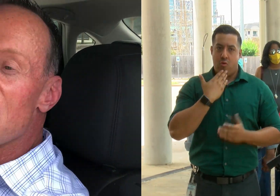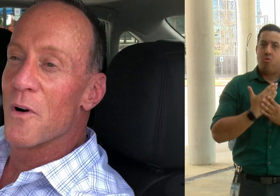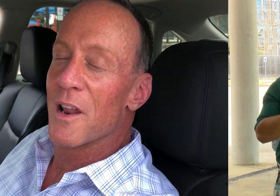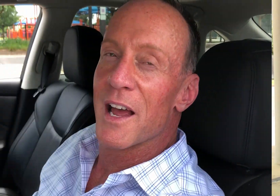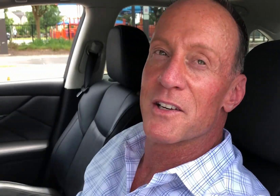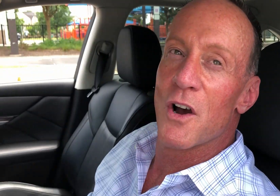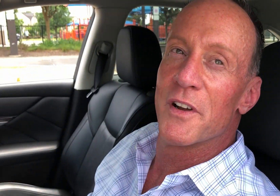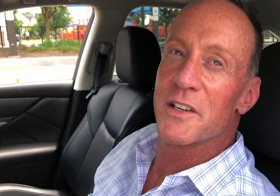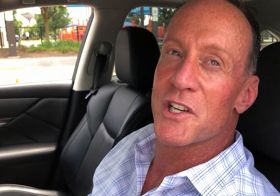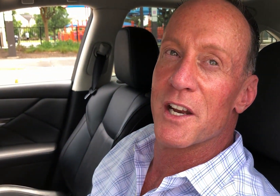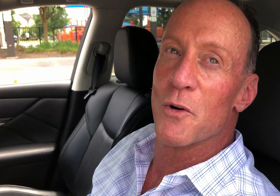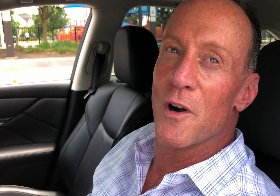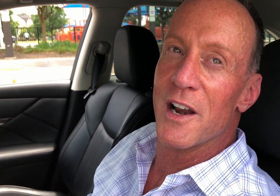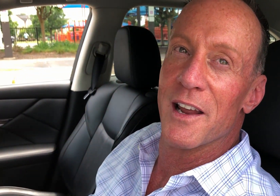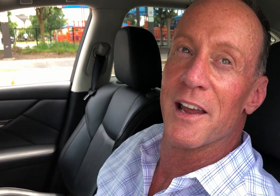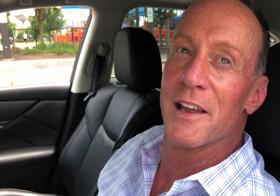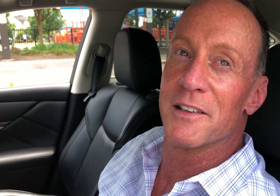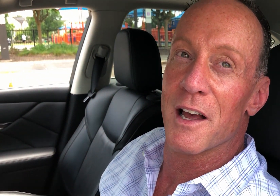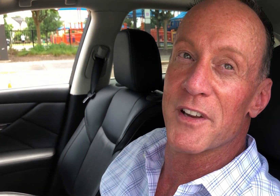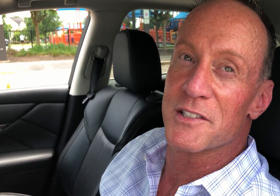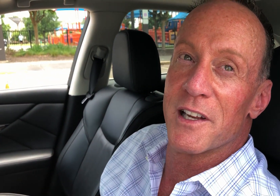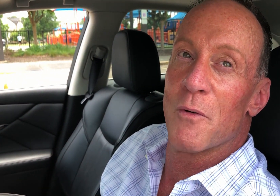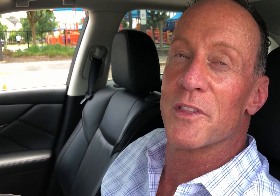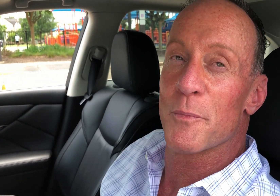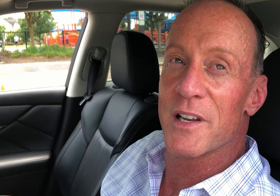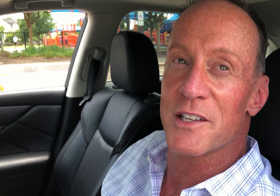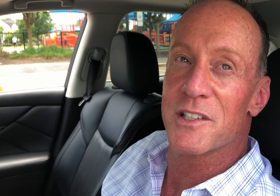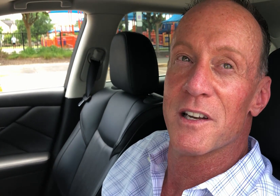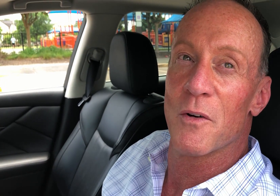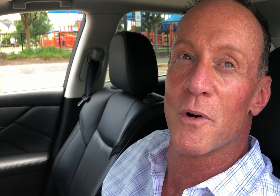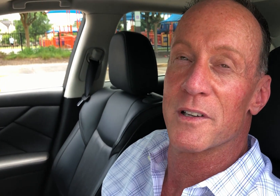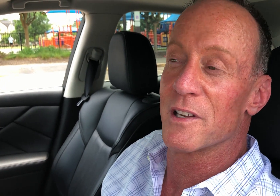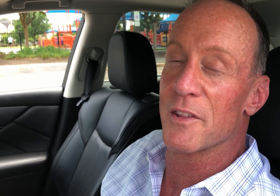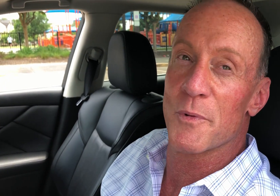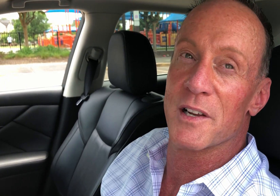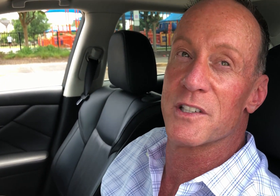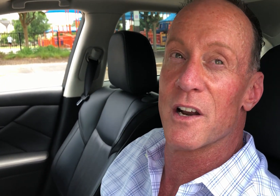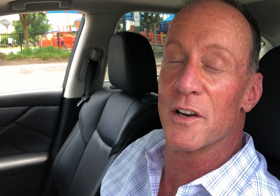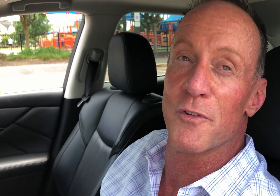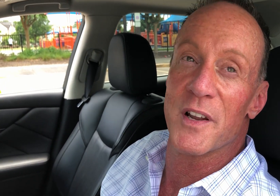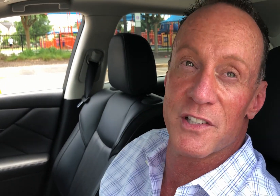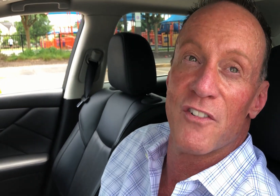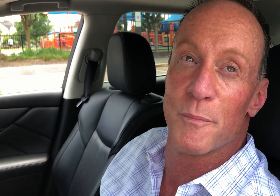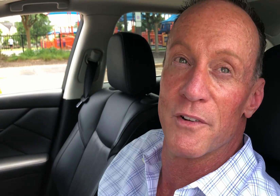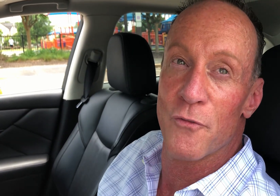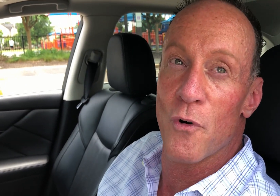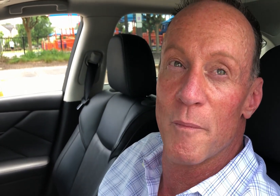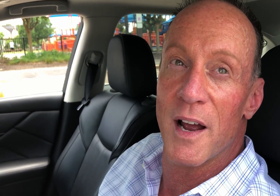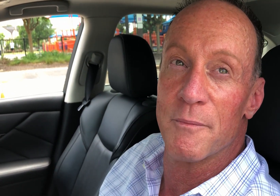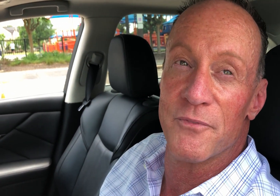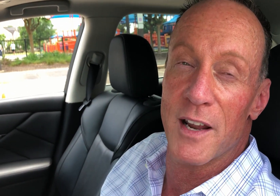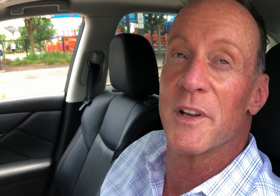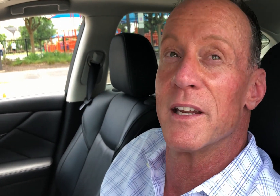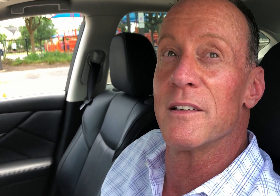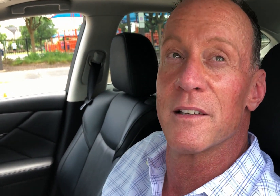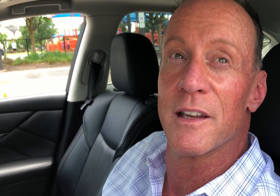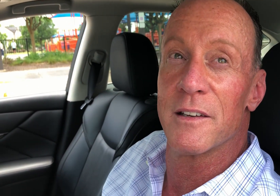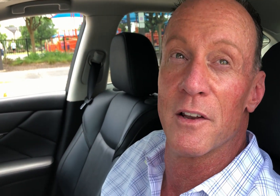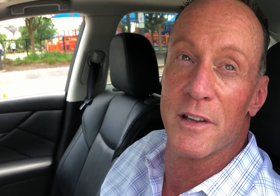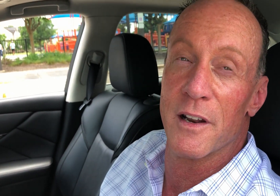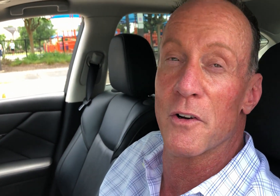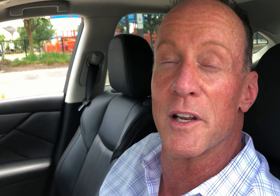well. Well, I had COVID in January, and obviously I want the protection, and I want the protection not only for myself but for my family